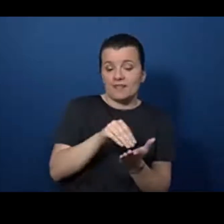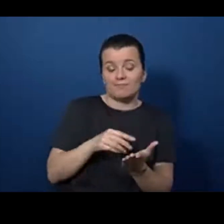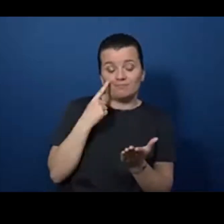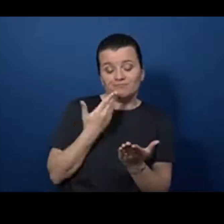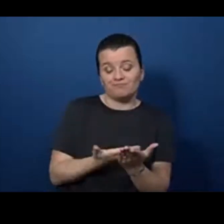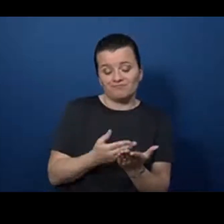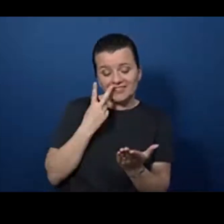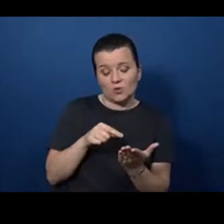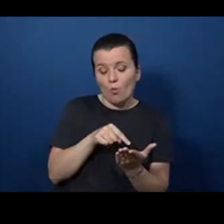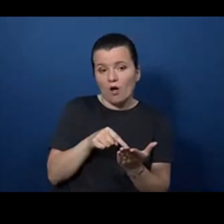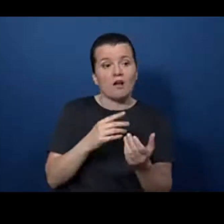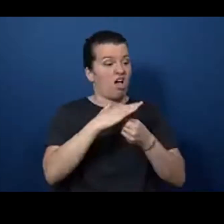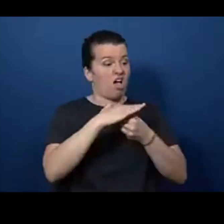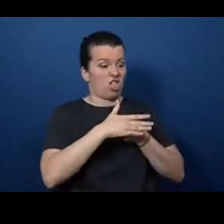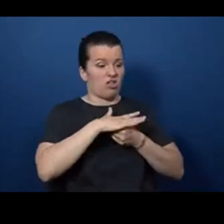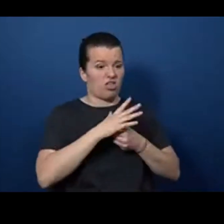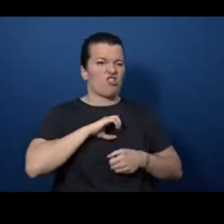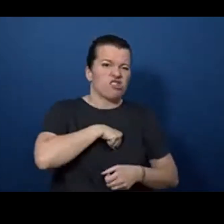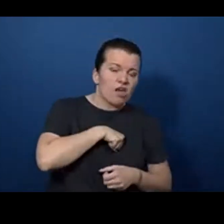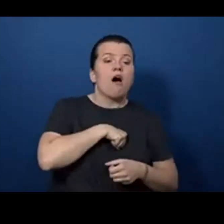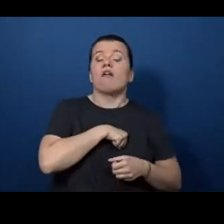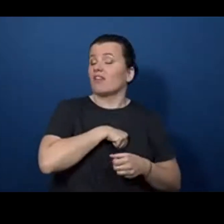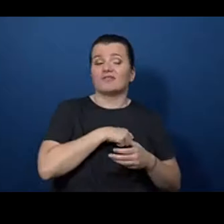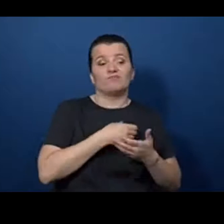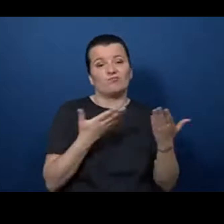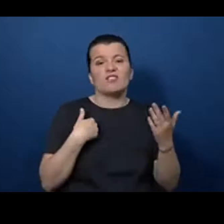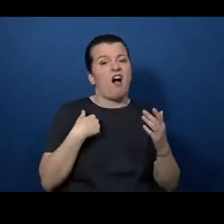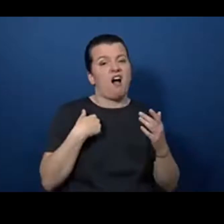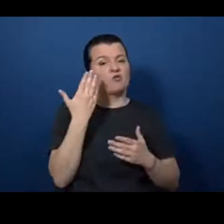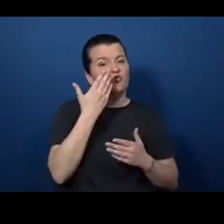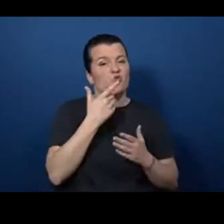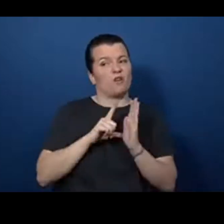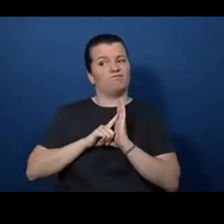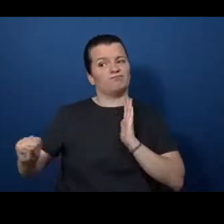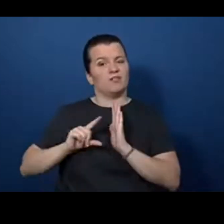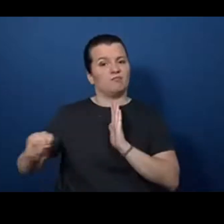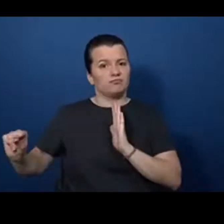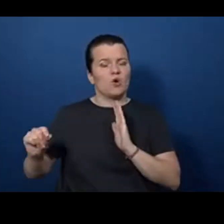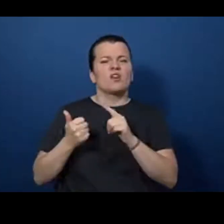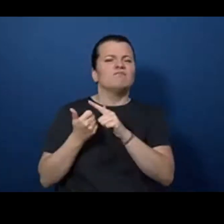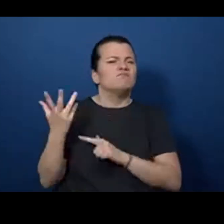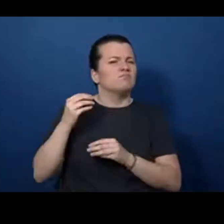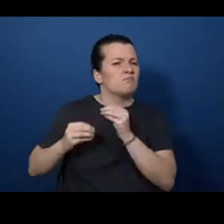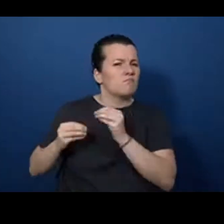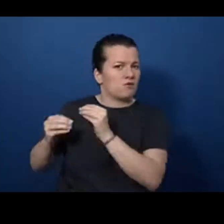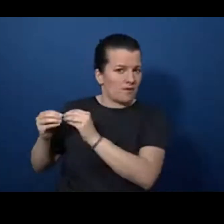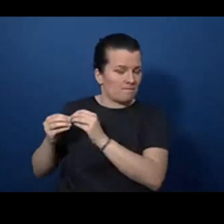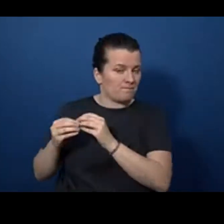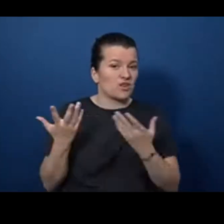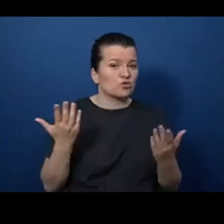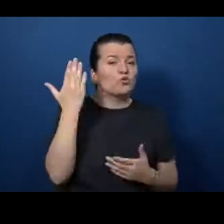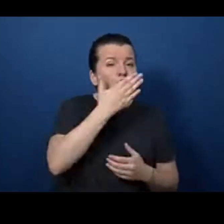academic performances, etc., school violence in all its forms, including bullying, is a